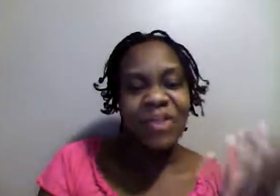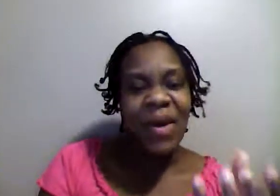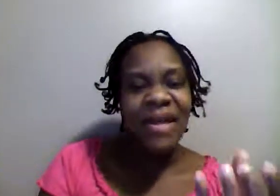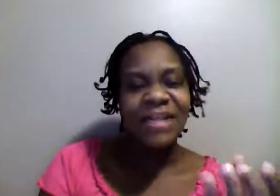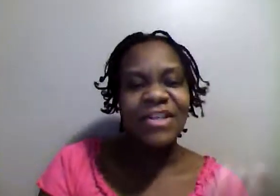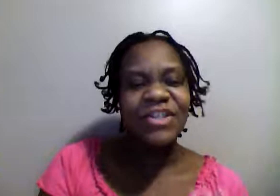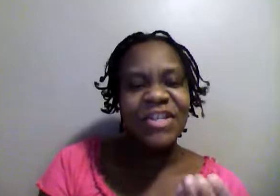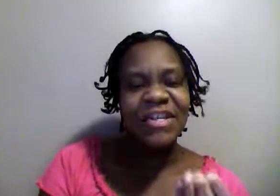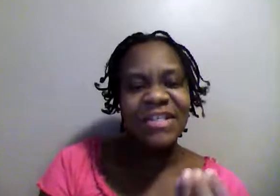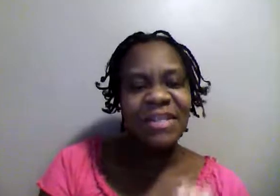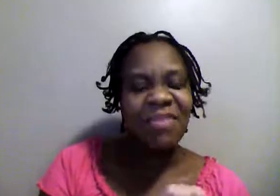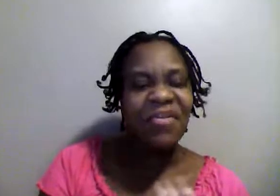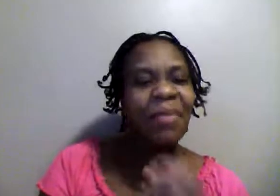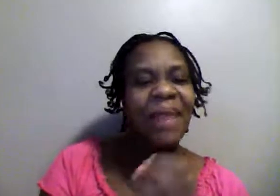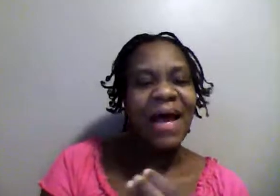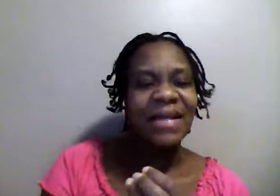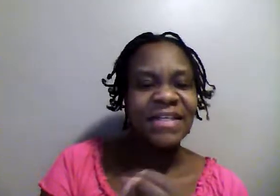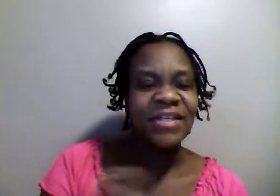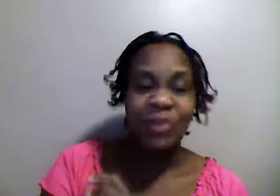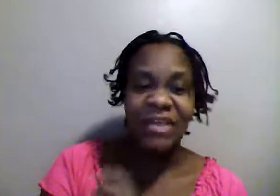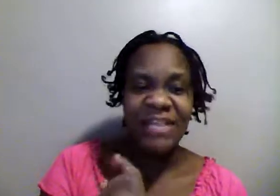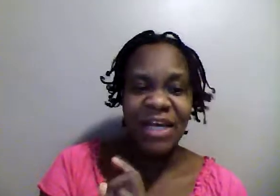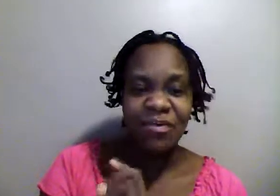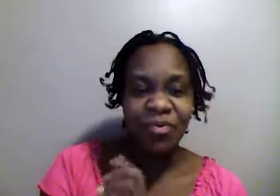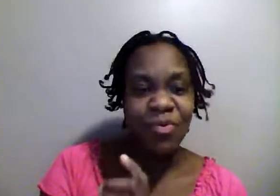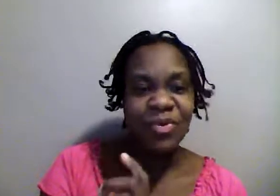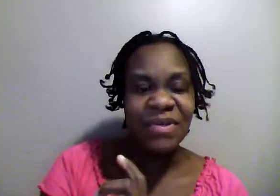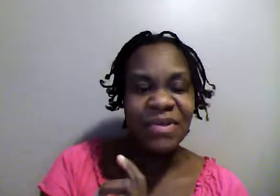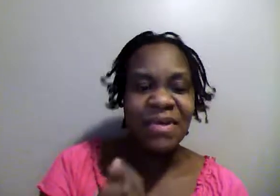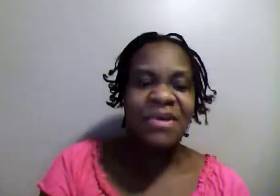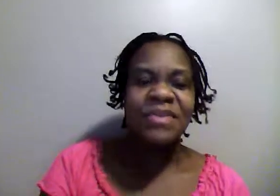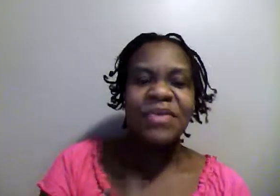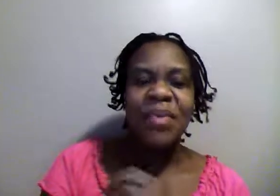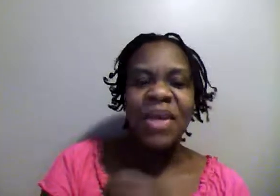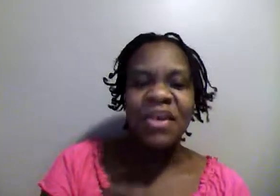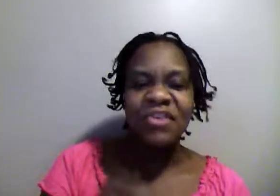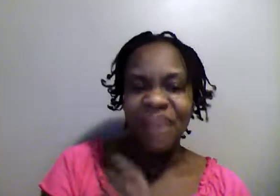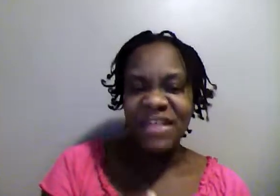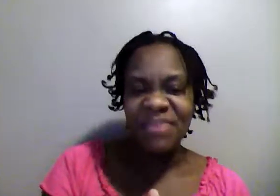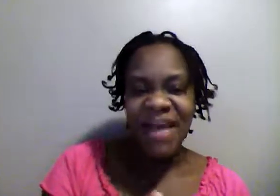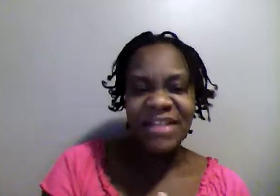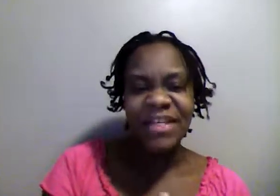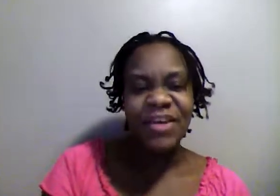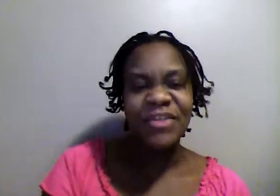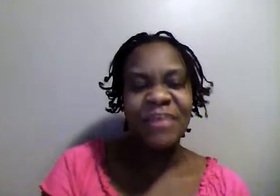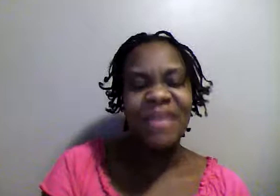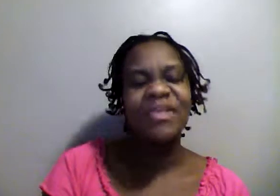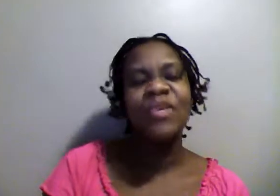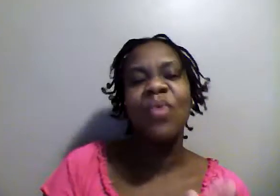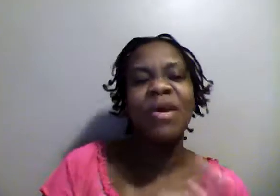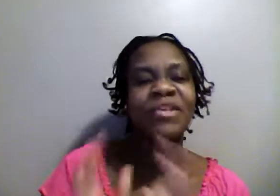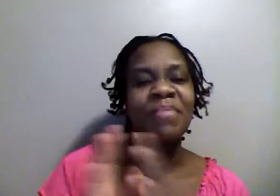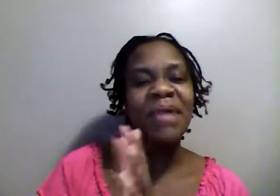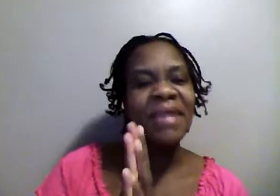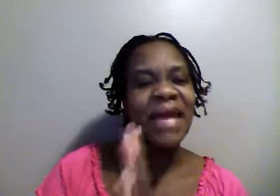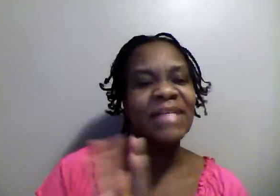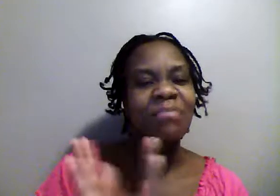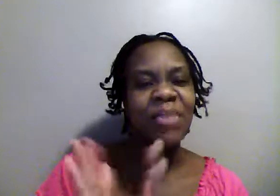soil touching the stem of your plant, it will send root. So when you're transplanting your tomato, you want to bury as much of